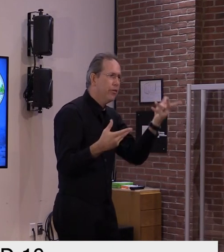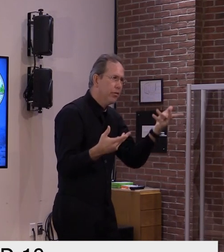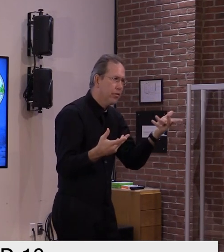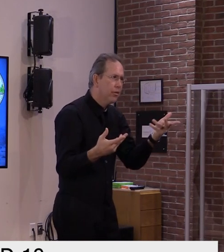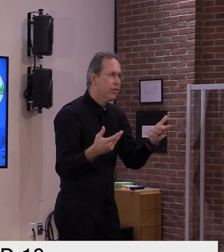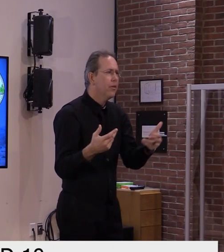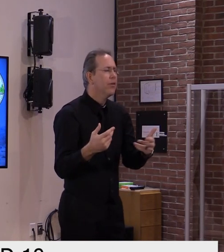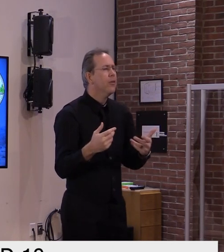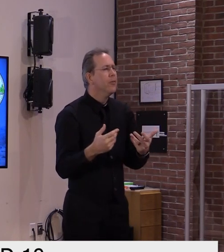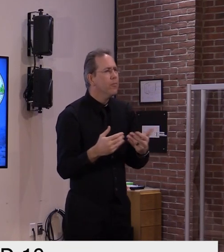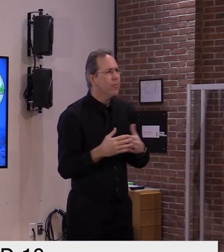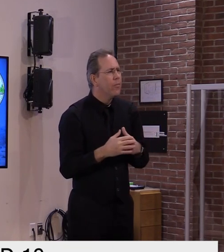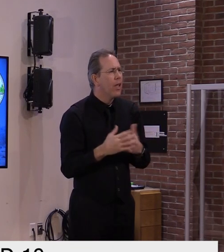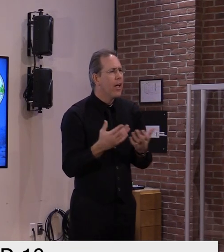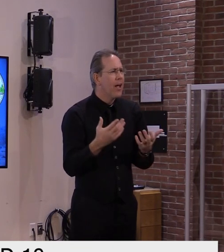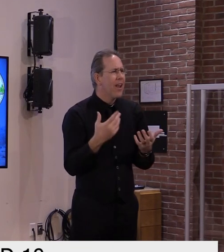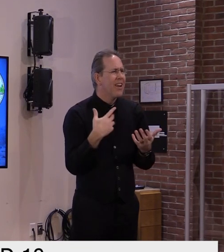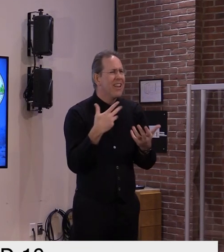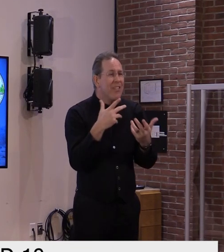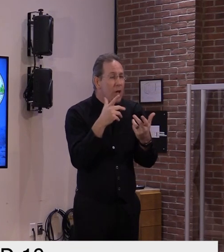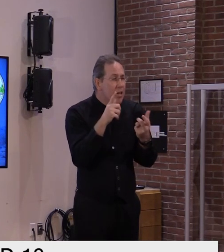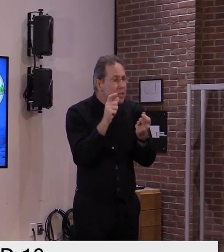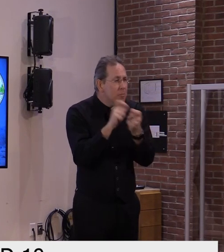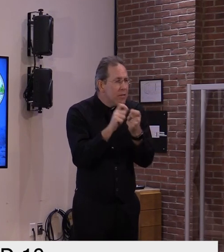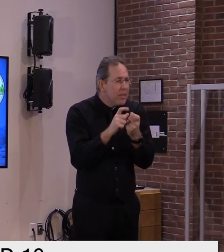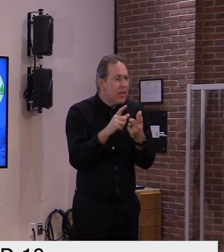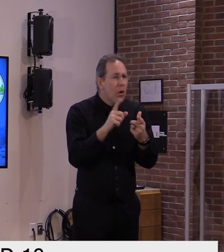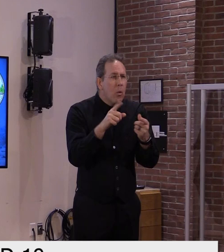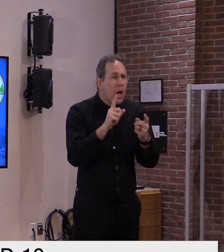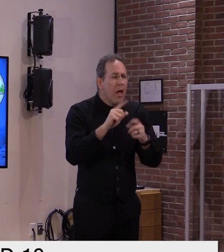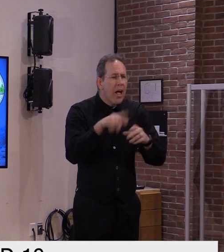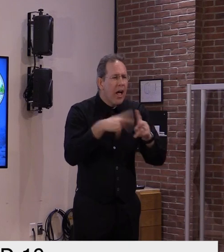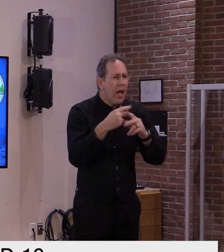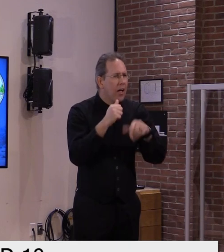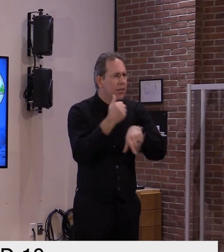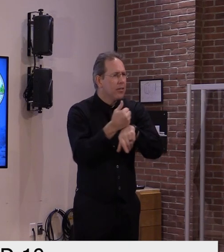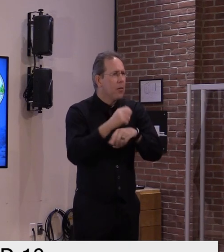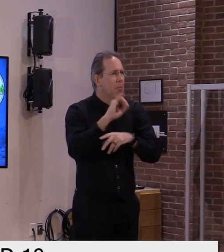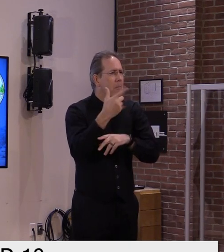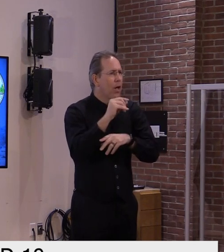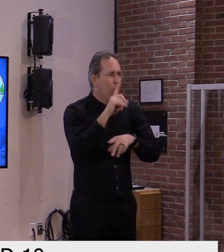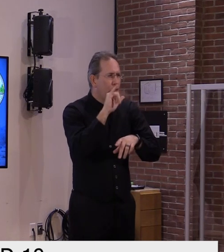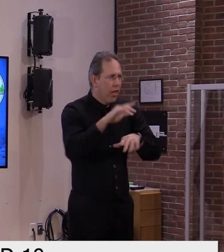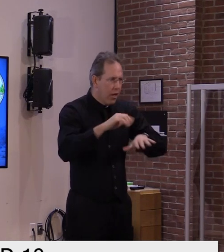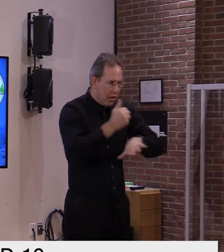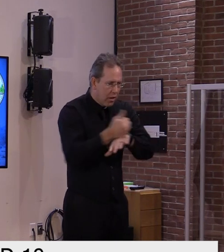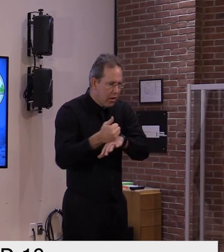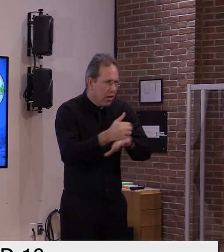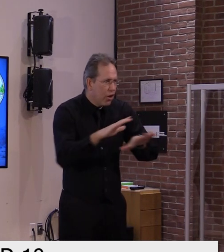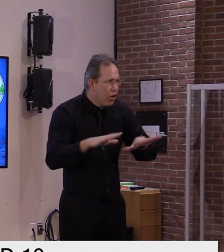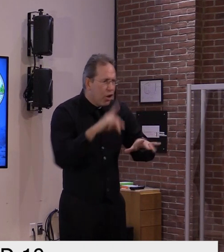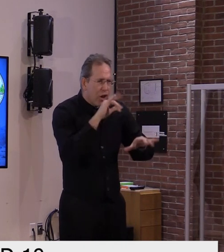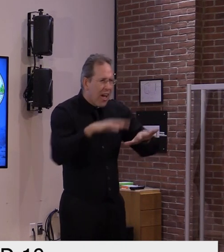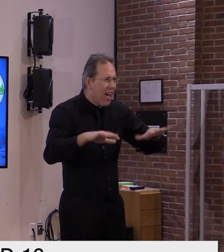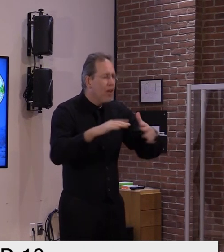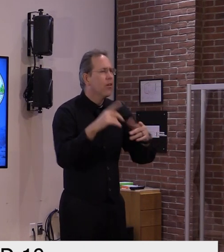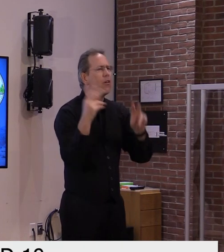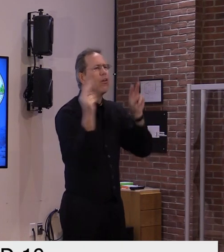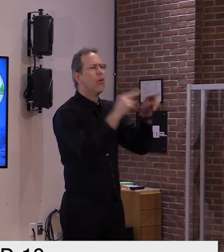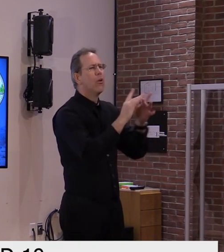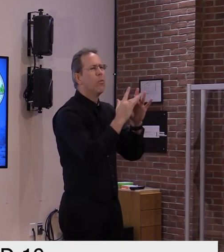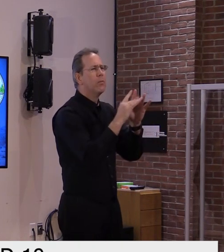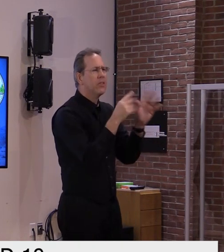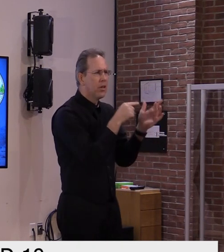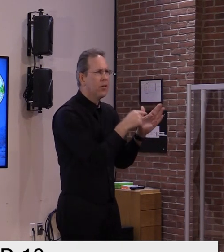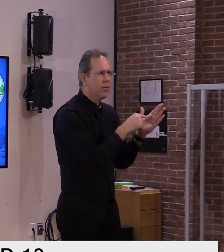bingo and something on ice fishing, but the guidance can pertain to them, so happy to help if there's folks that are